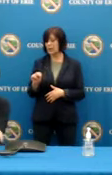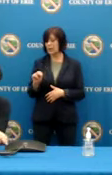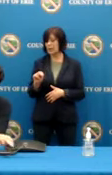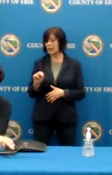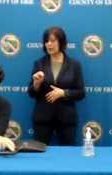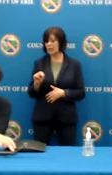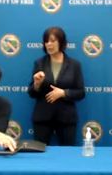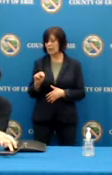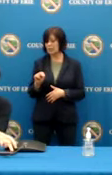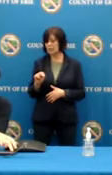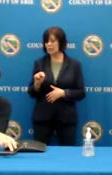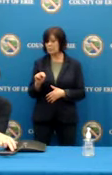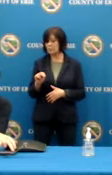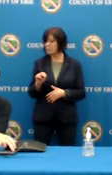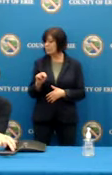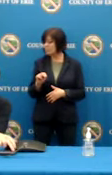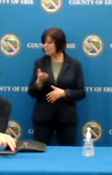Are you on, Steve?